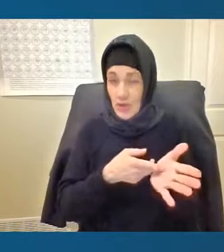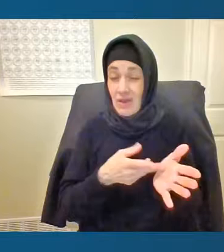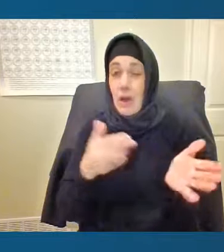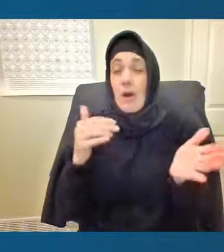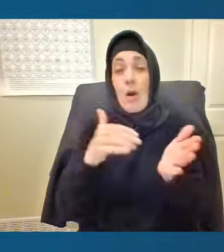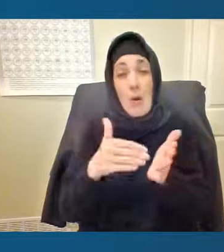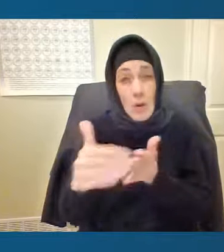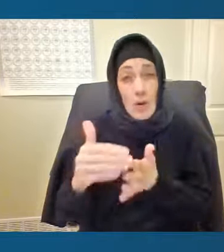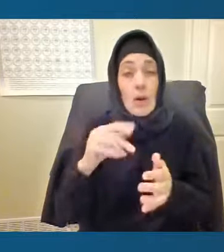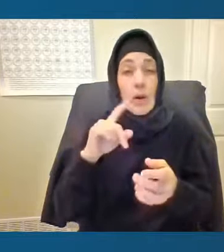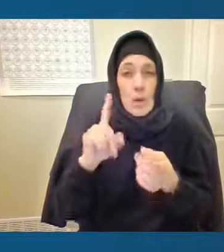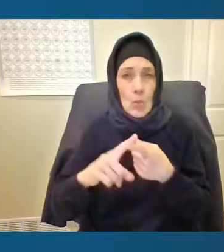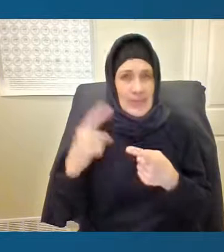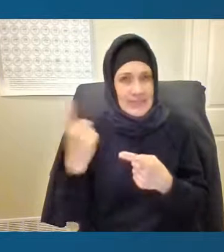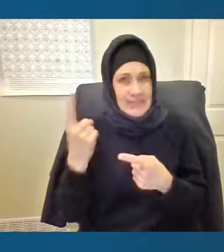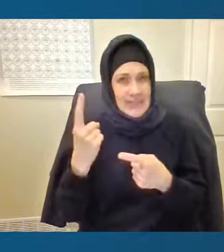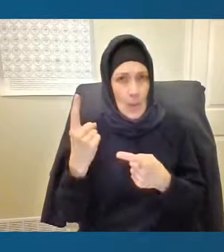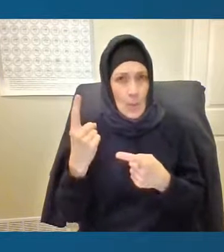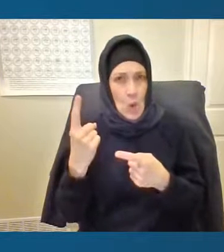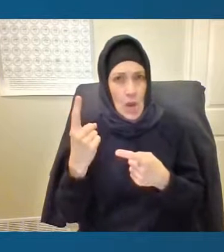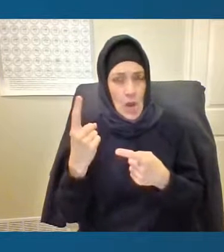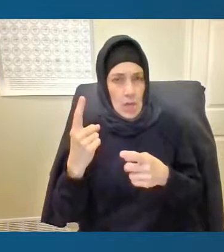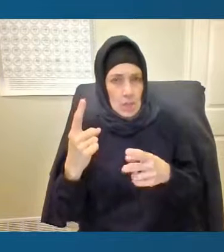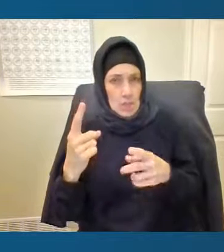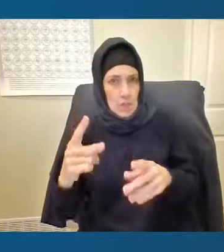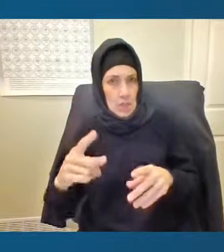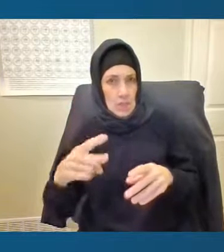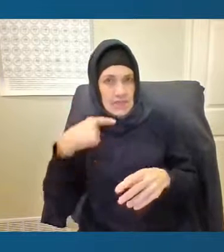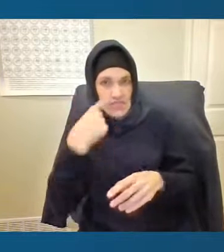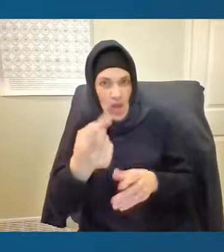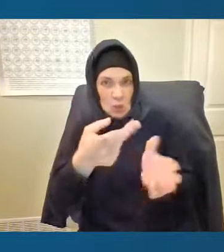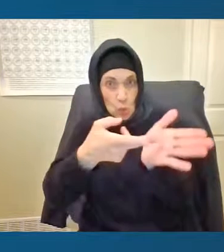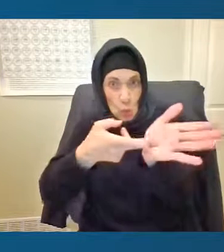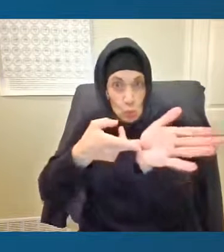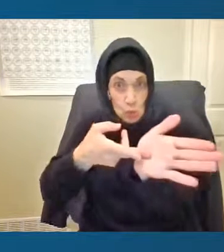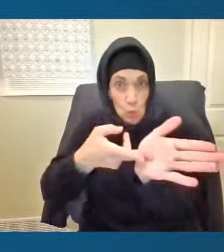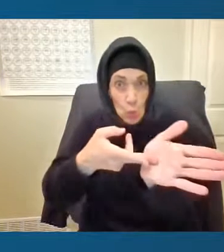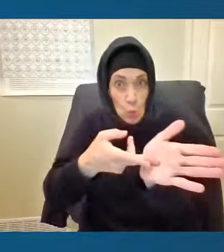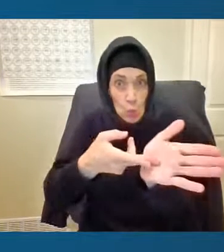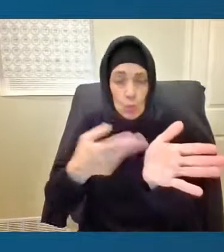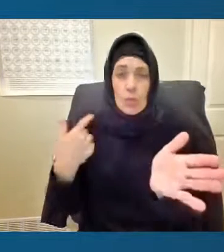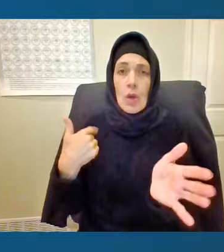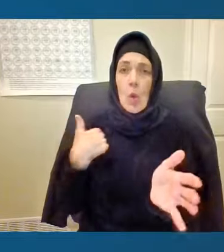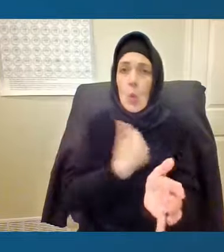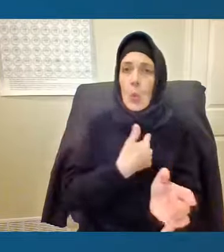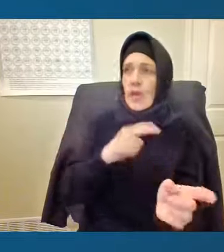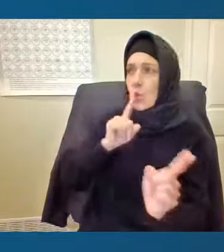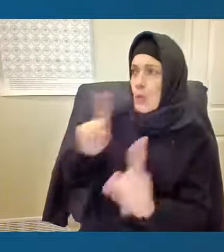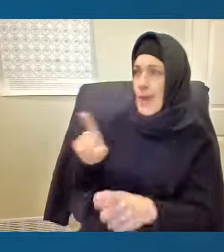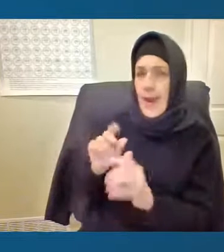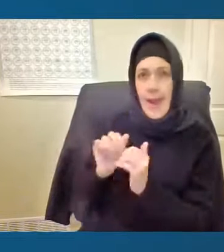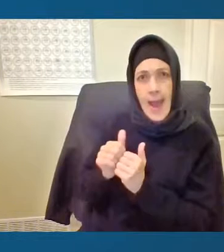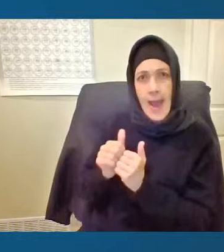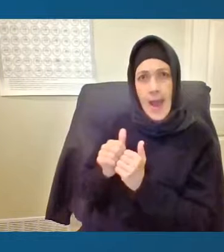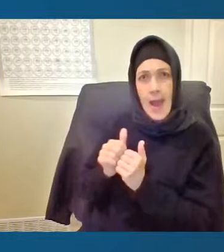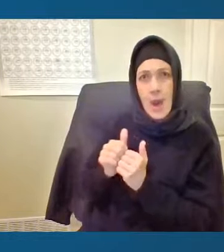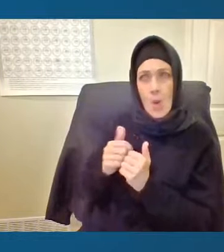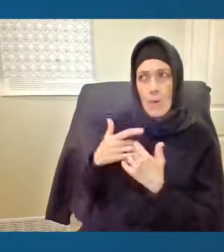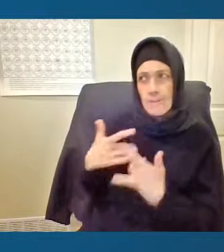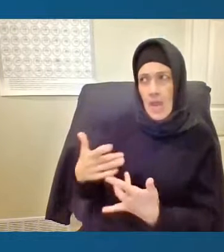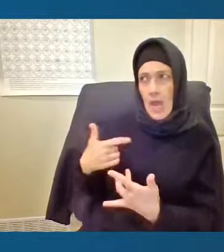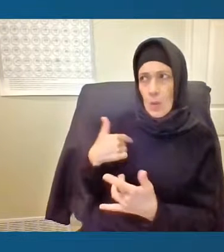when someone drops haq on you, we have this natural reaction to it where if you have a